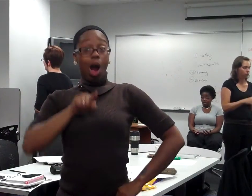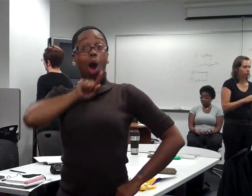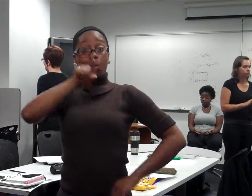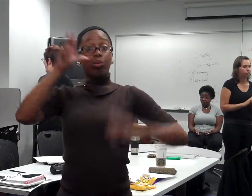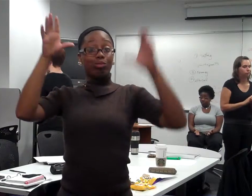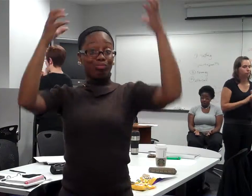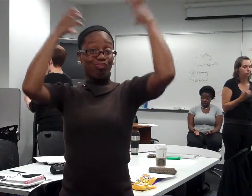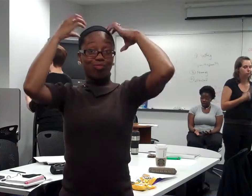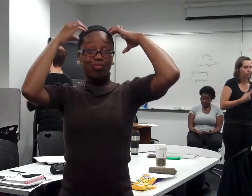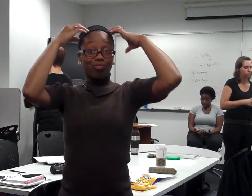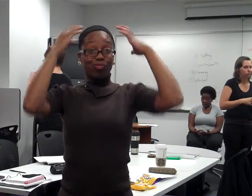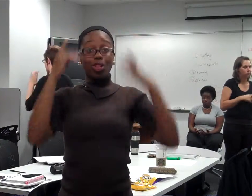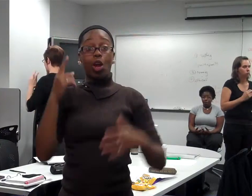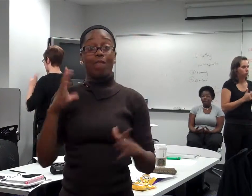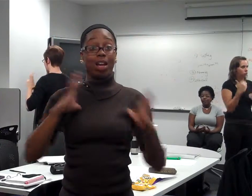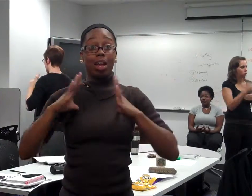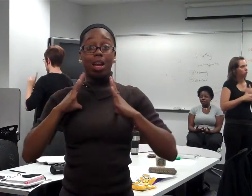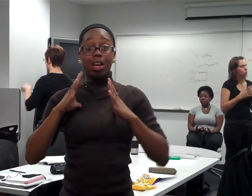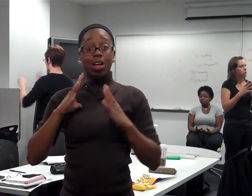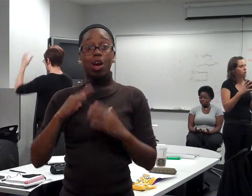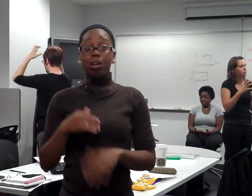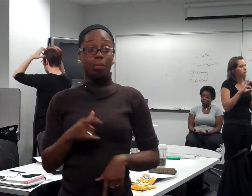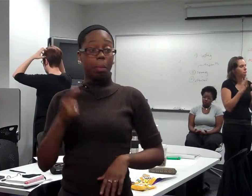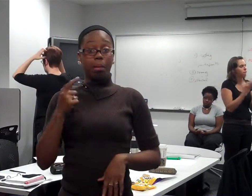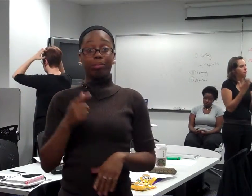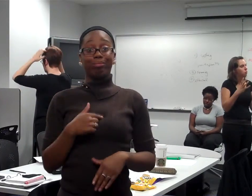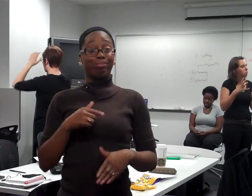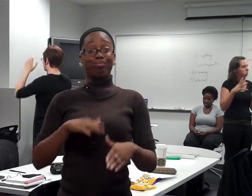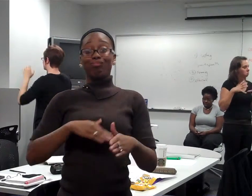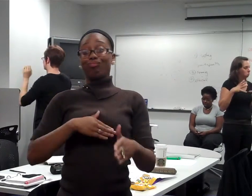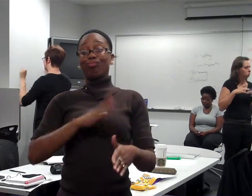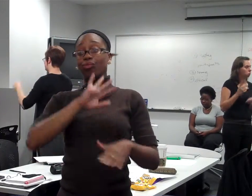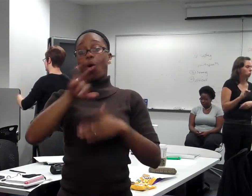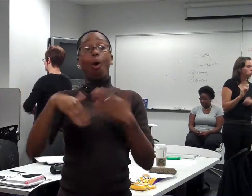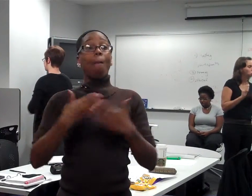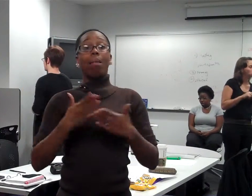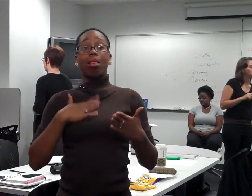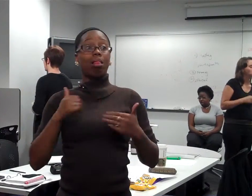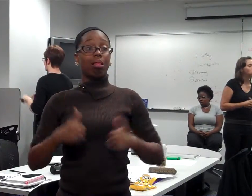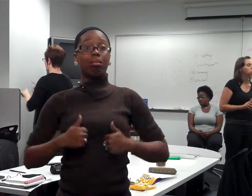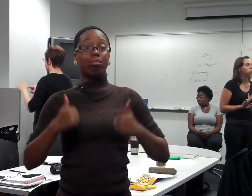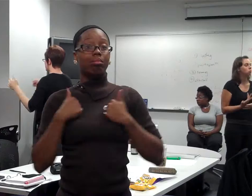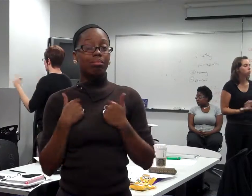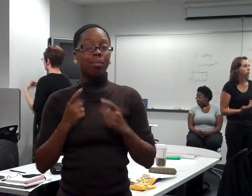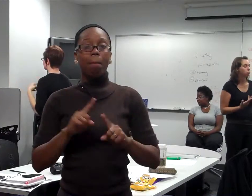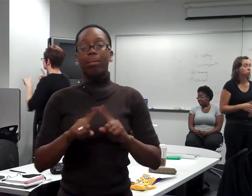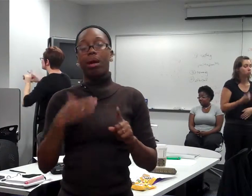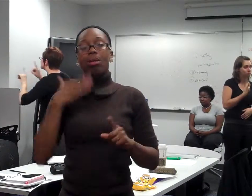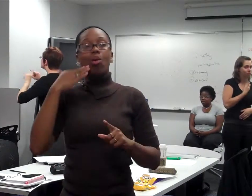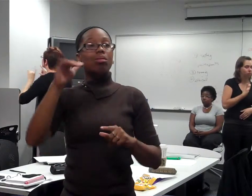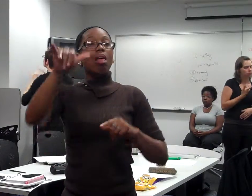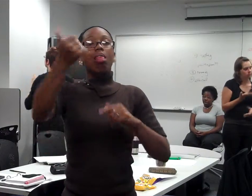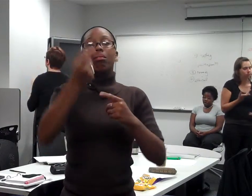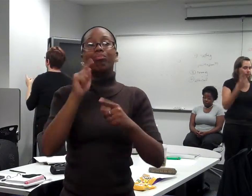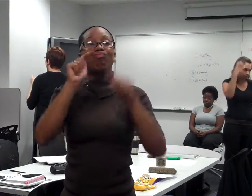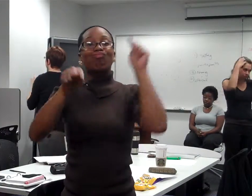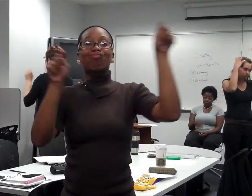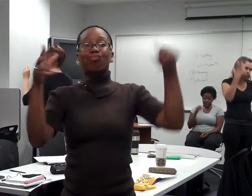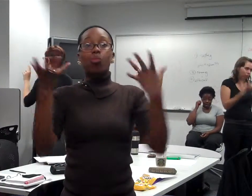vacation for the rest of my life, but I know there's many other things we need to see. Originally, he had planned to take me to